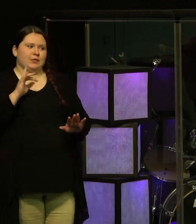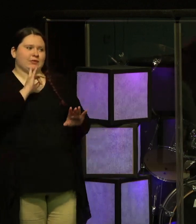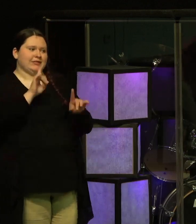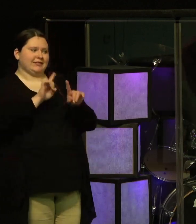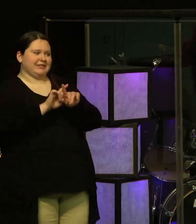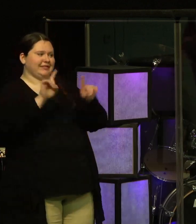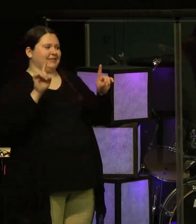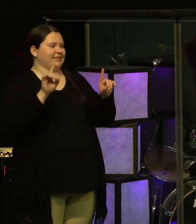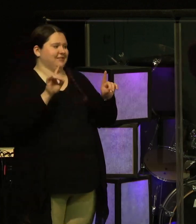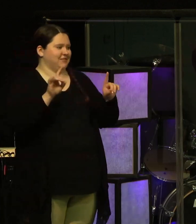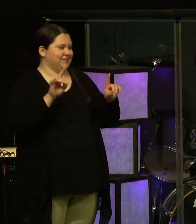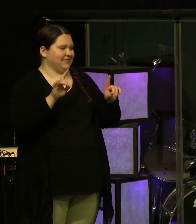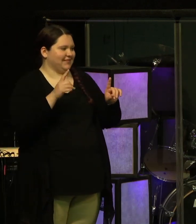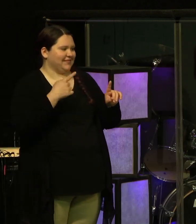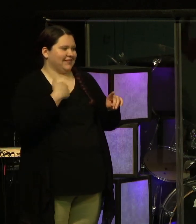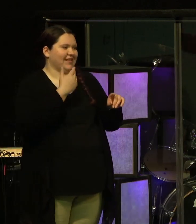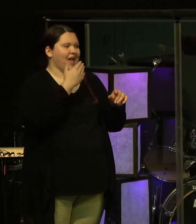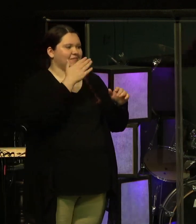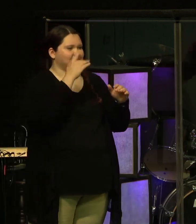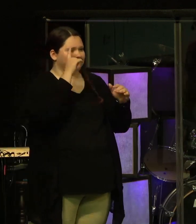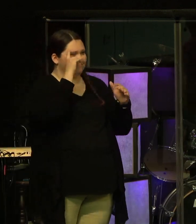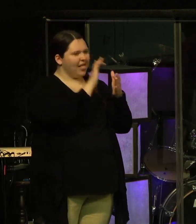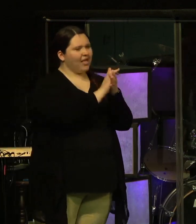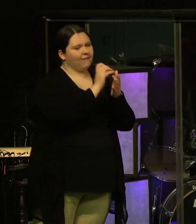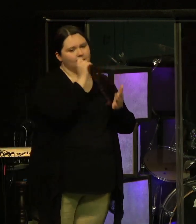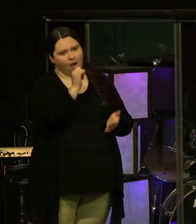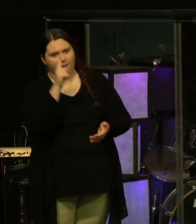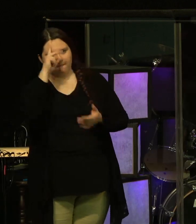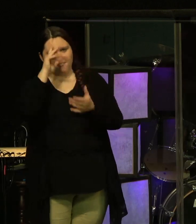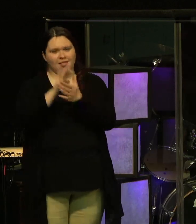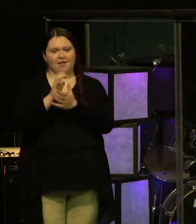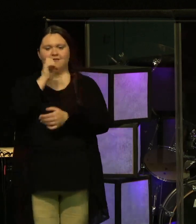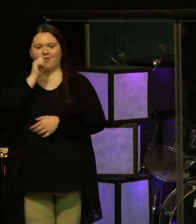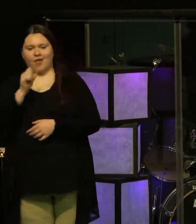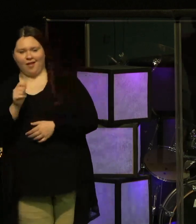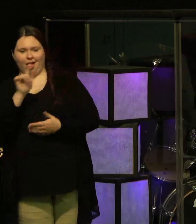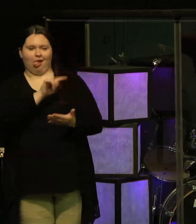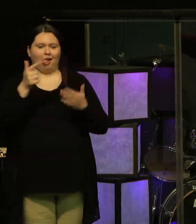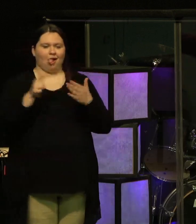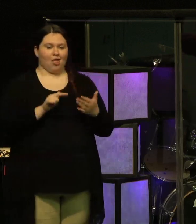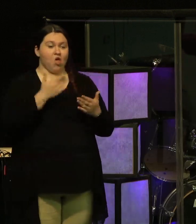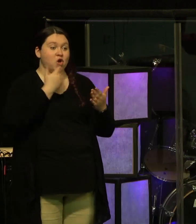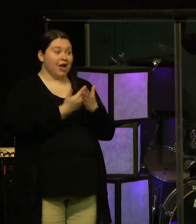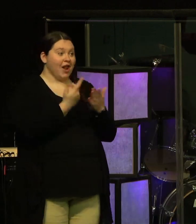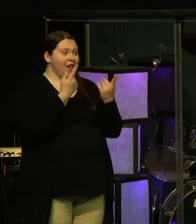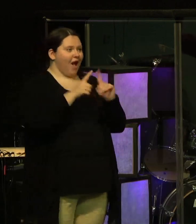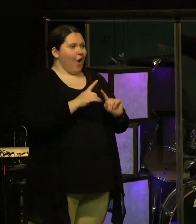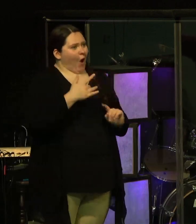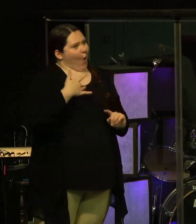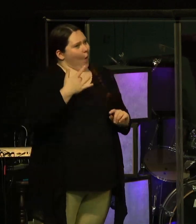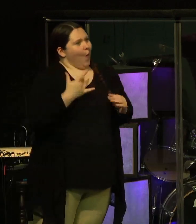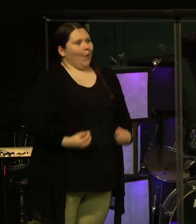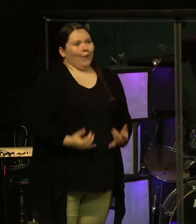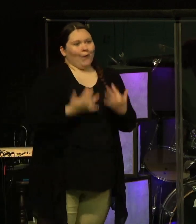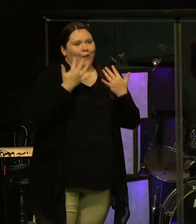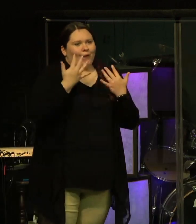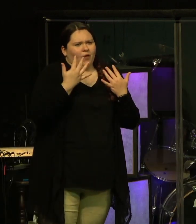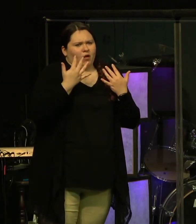yo-yo. Something good happens, you get on a high. Something not